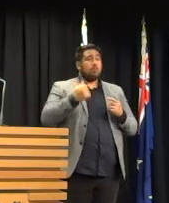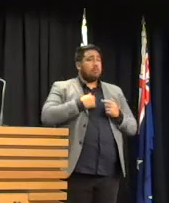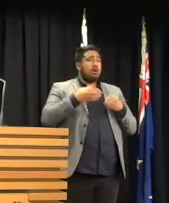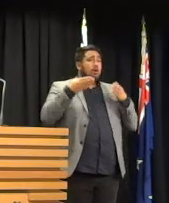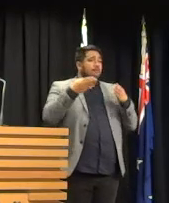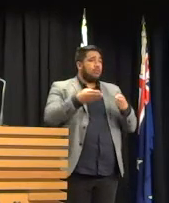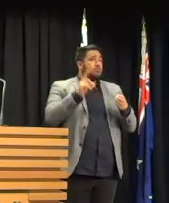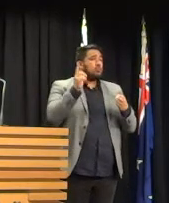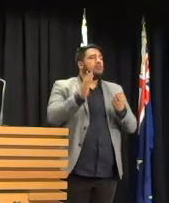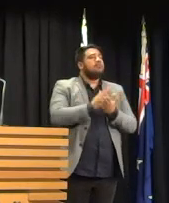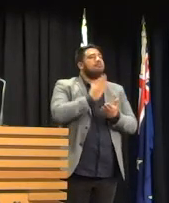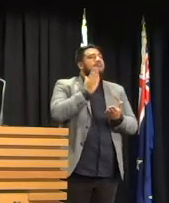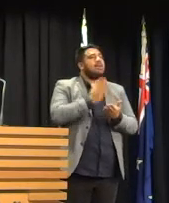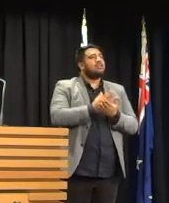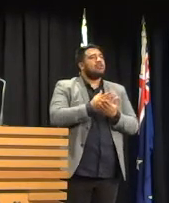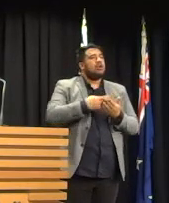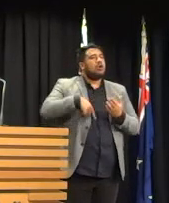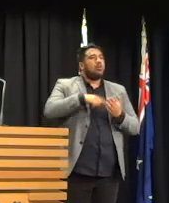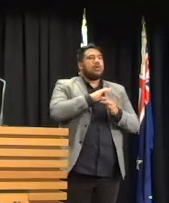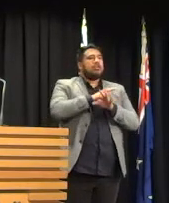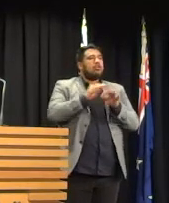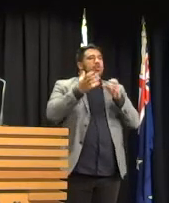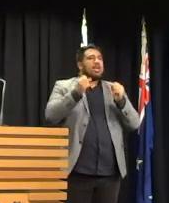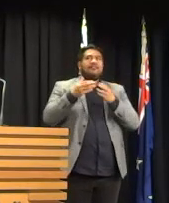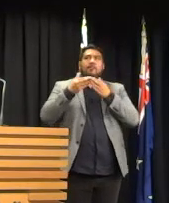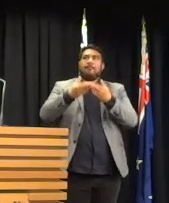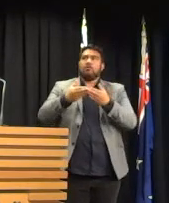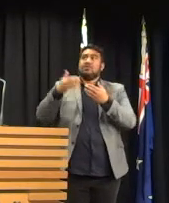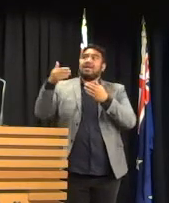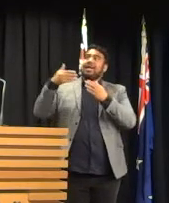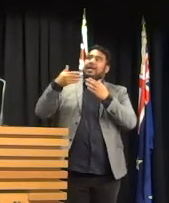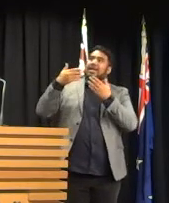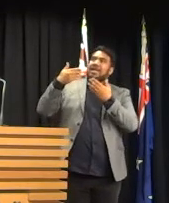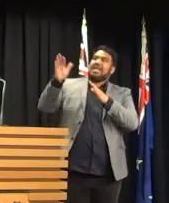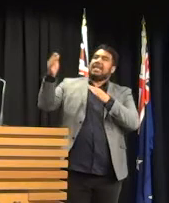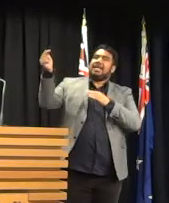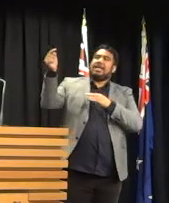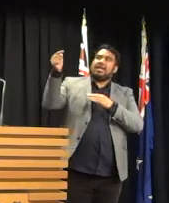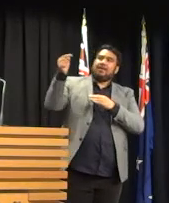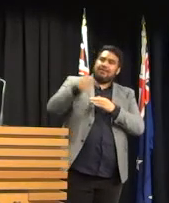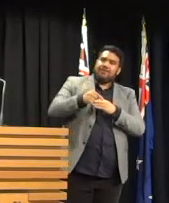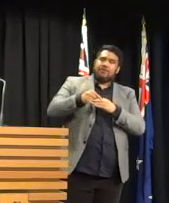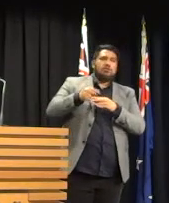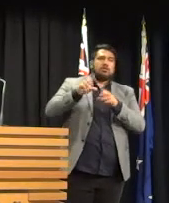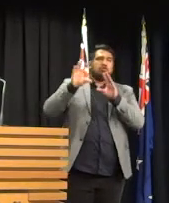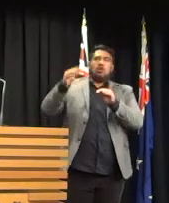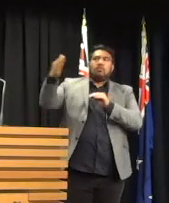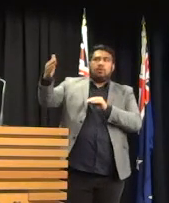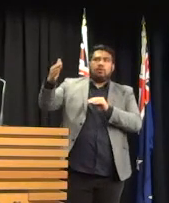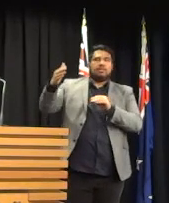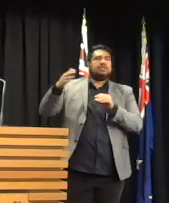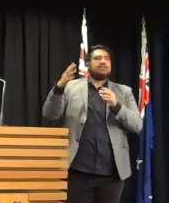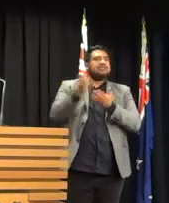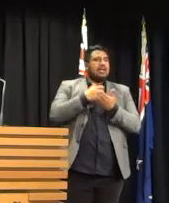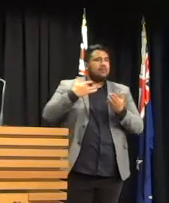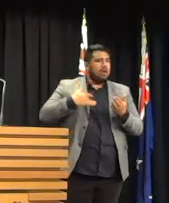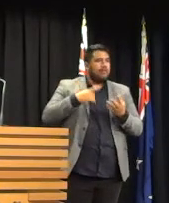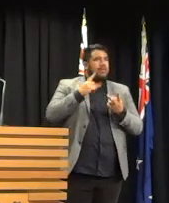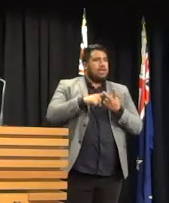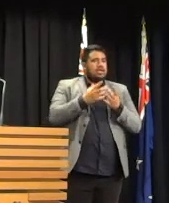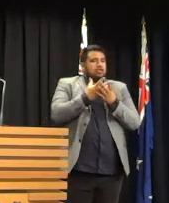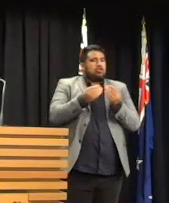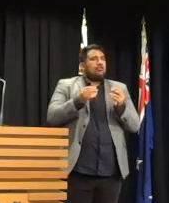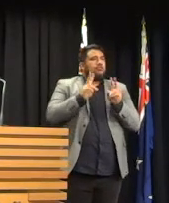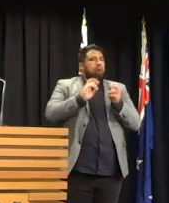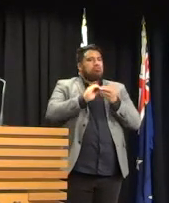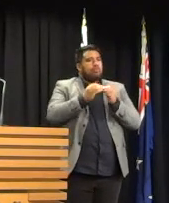be ensuring that we don't have these boats leave the port in the first place, because that's how we save lives and that's how we resolve any of those issues